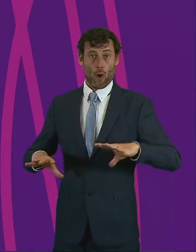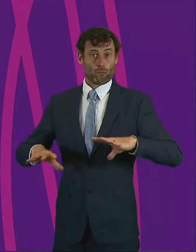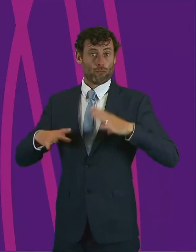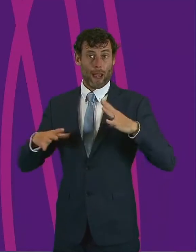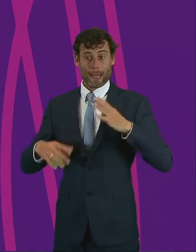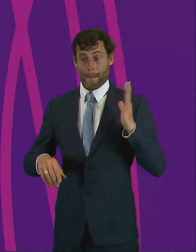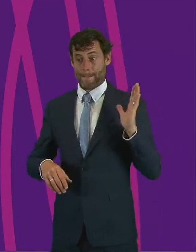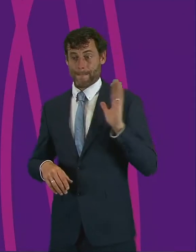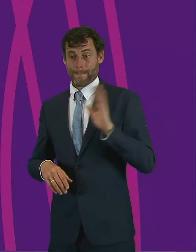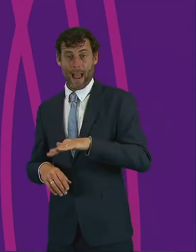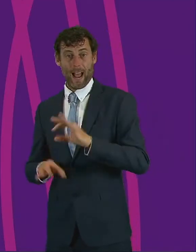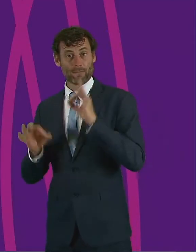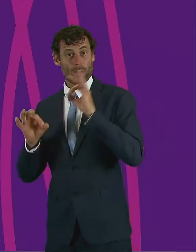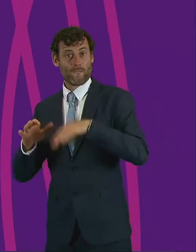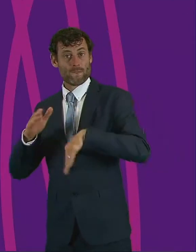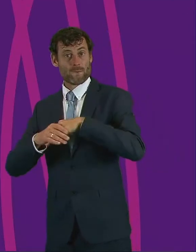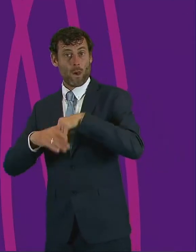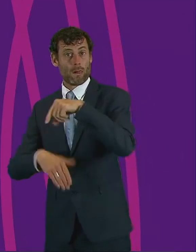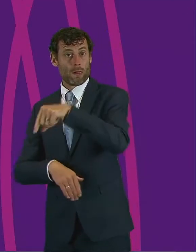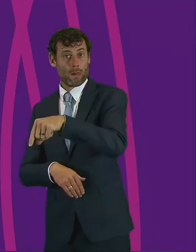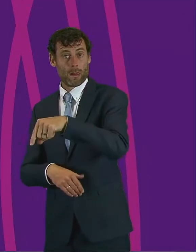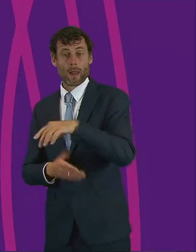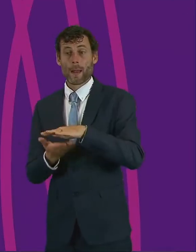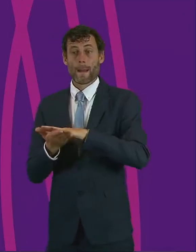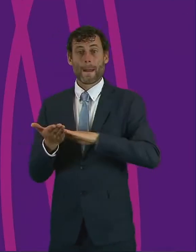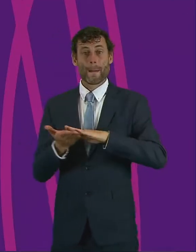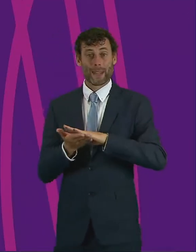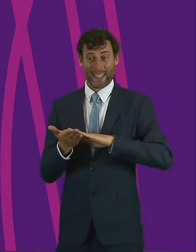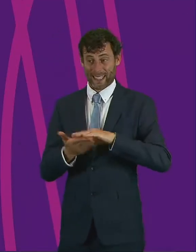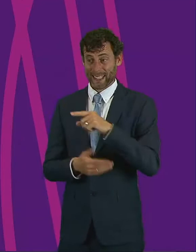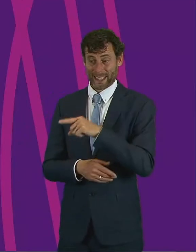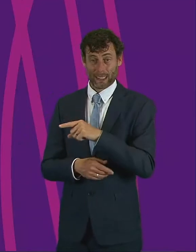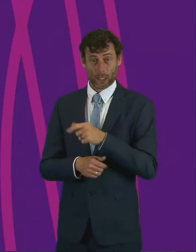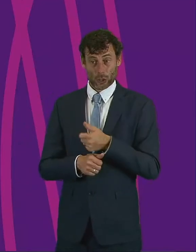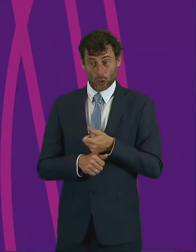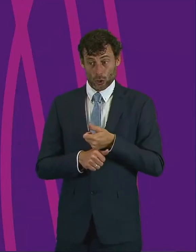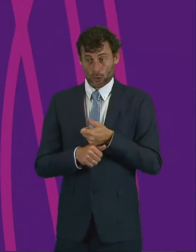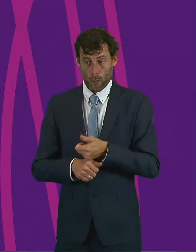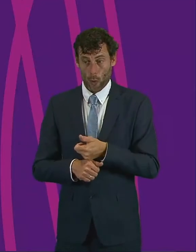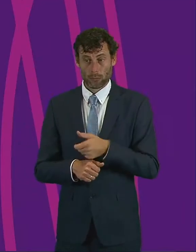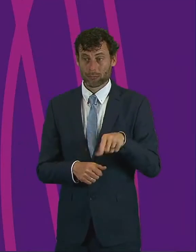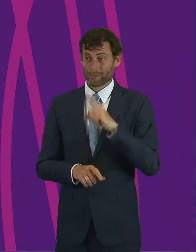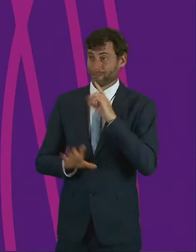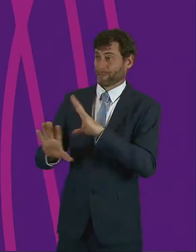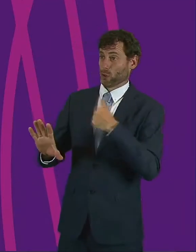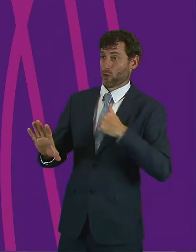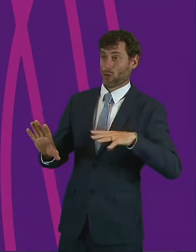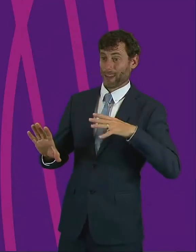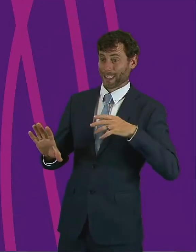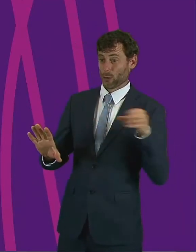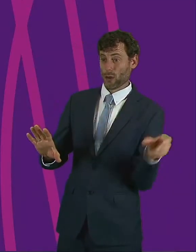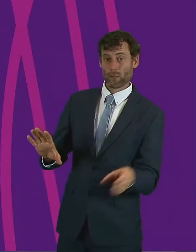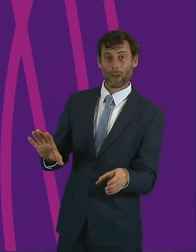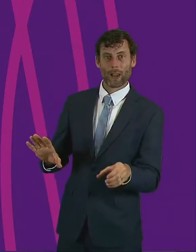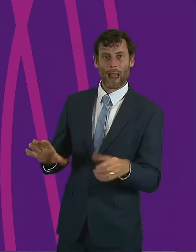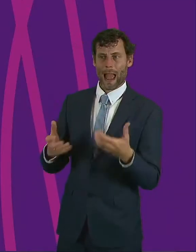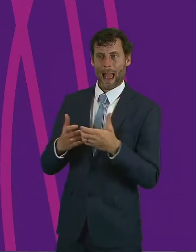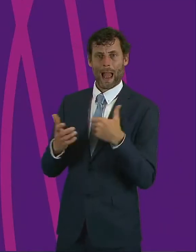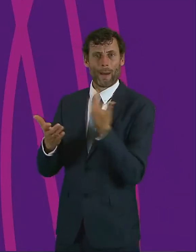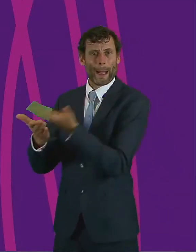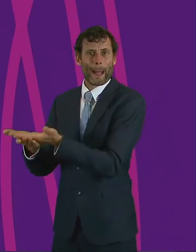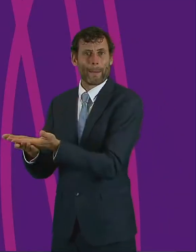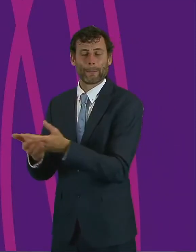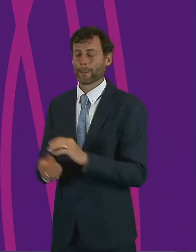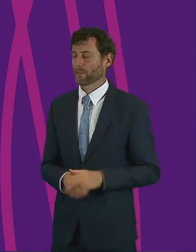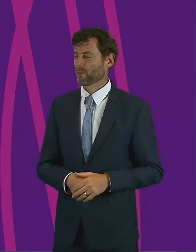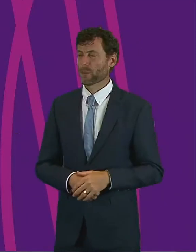risk the scheme missing its target level of support. On tax, I welcome the temporary cut in